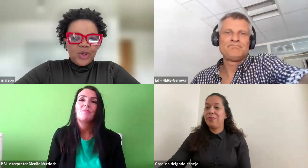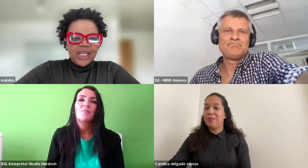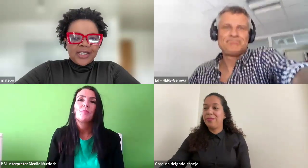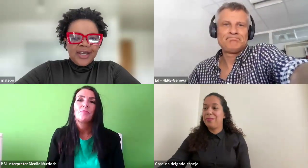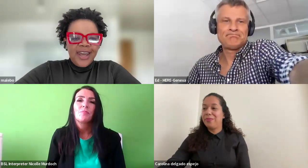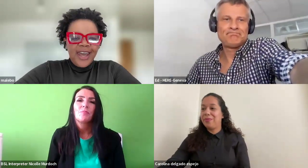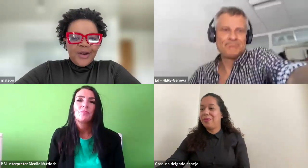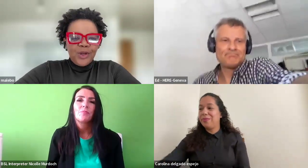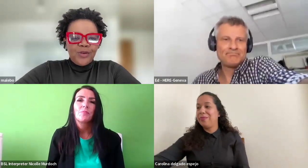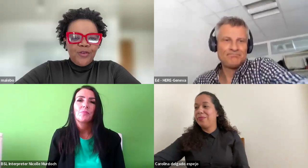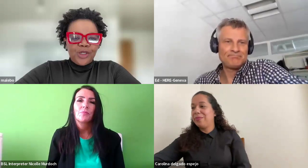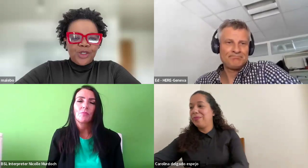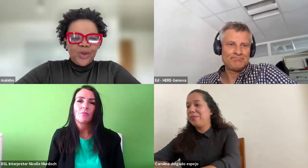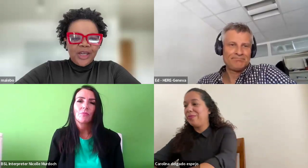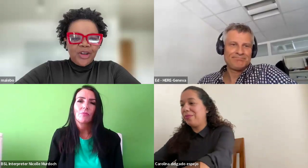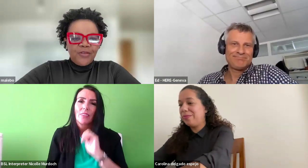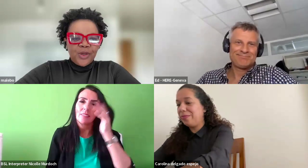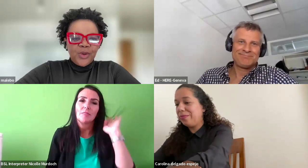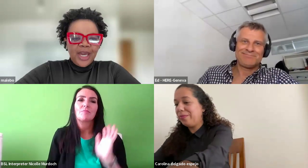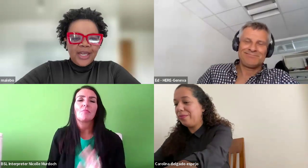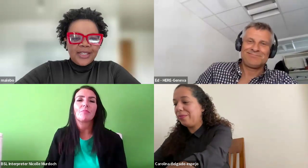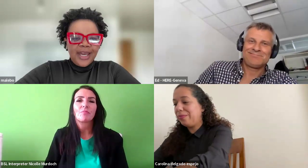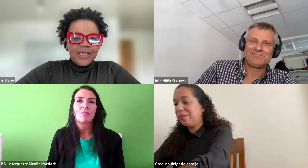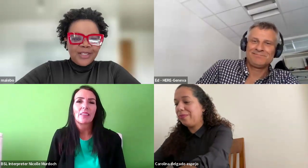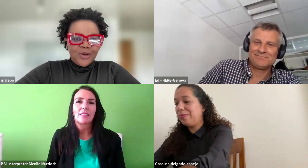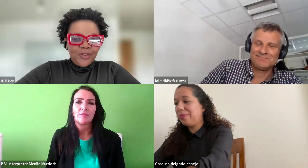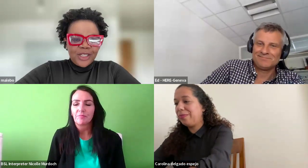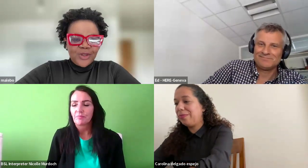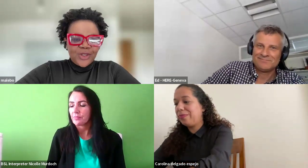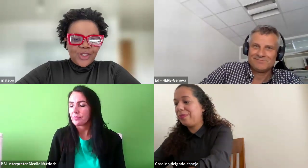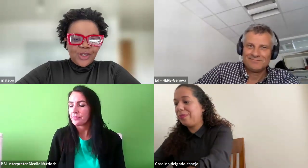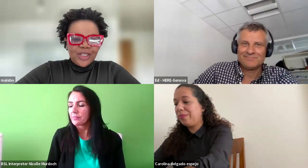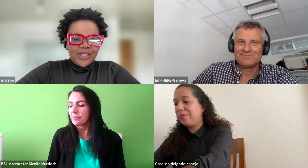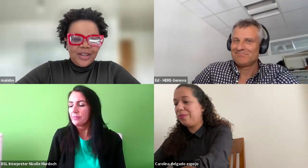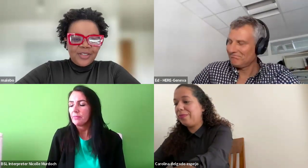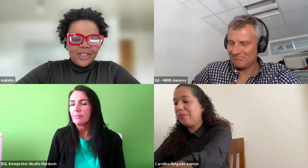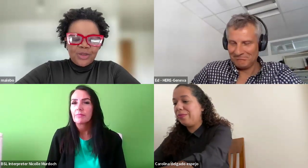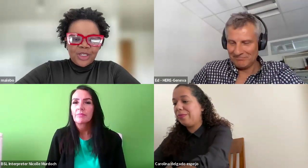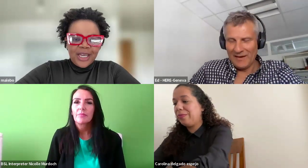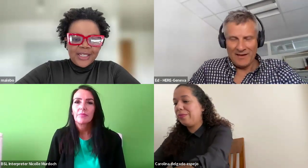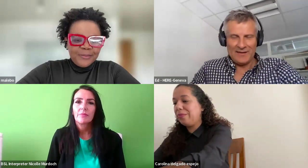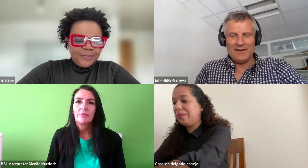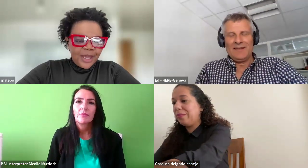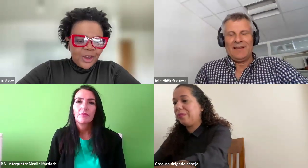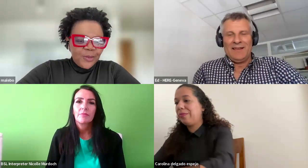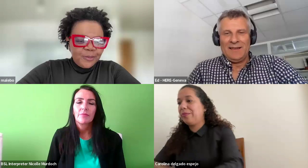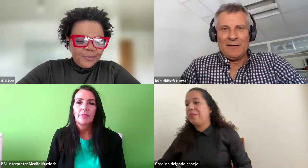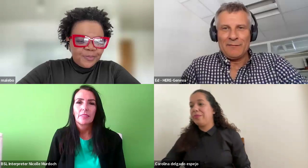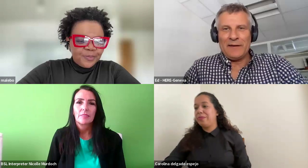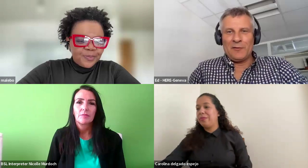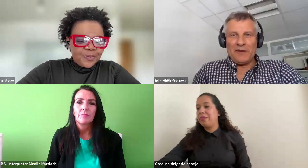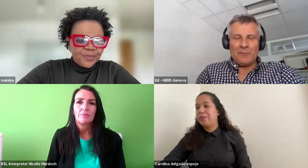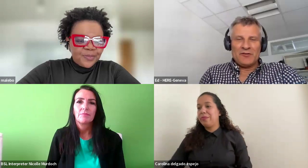camera there and join us. And we look forward to hearing from you, Ed. And please don't forget to start with a self-description, Ed. Thank